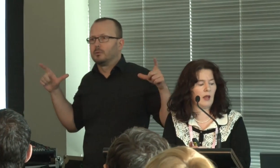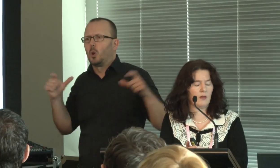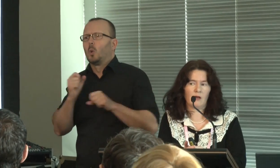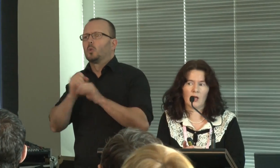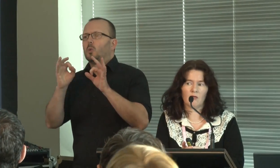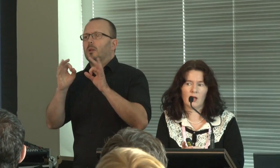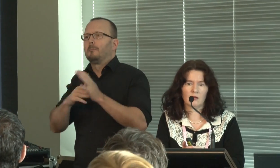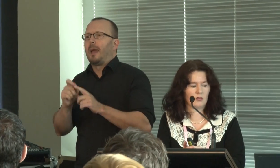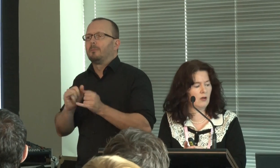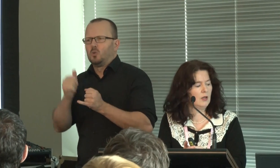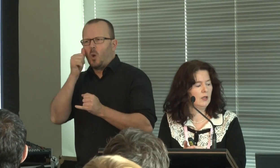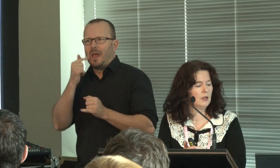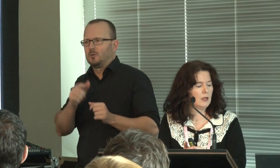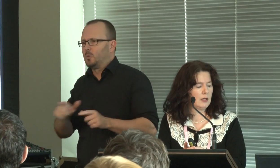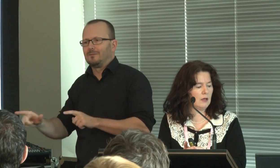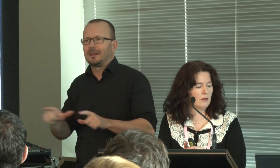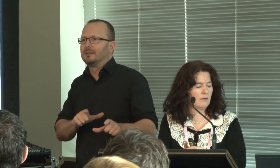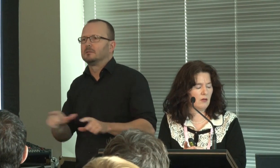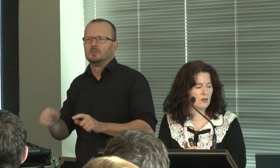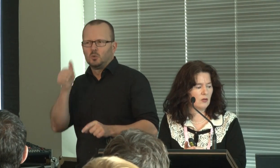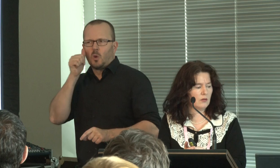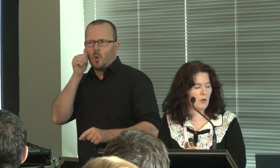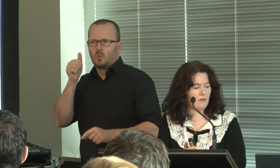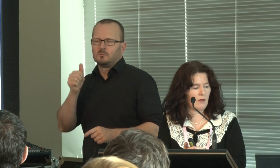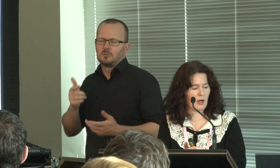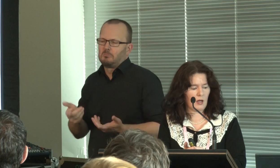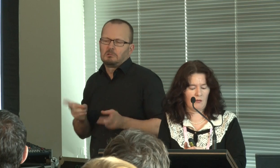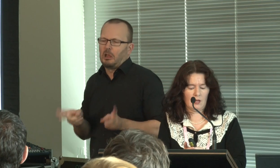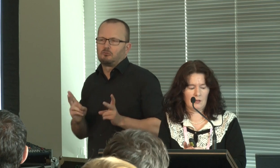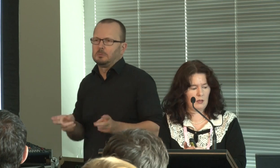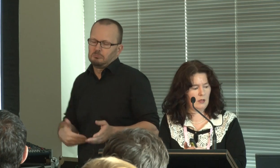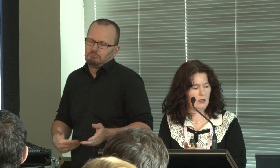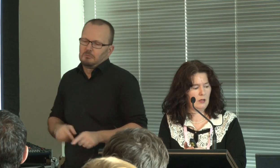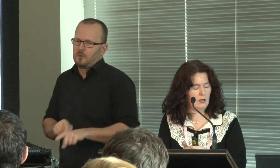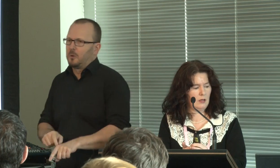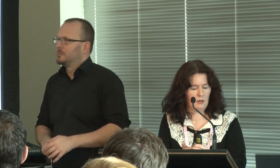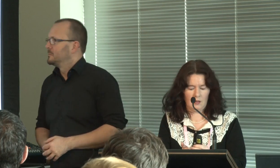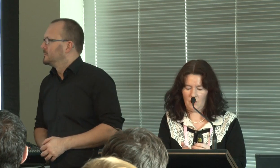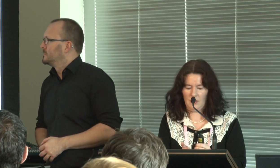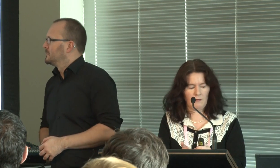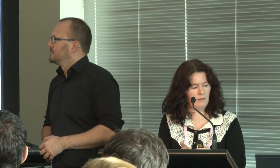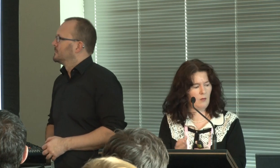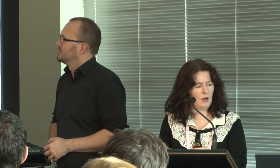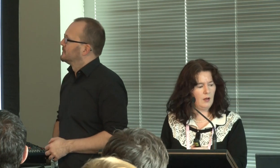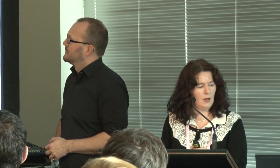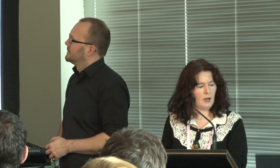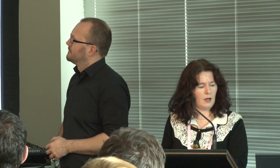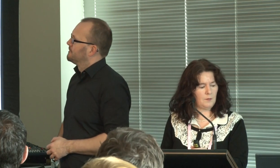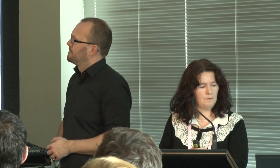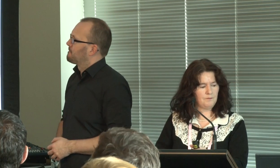do that, how to navigate around. So again, very intuitive way of navigating around. That's probably enough of that